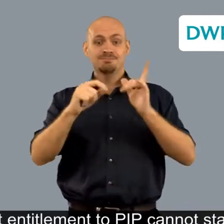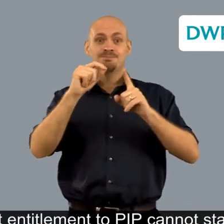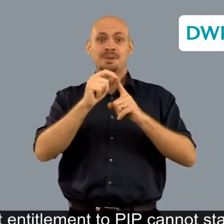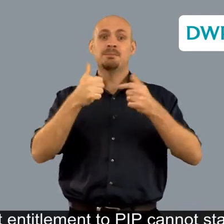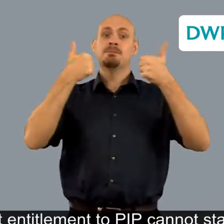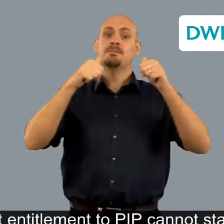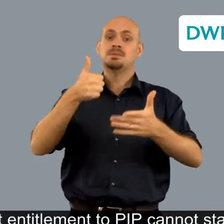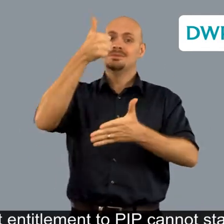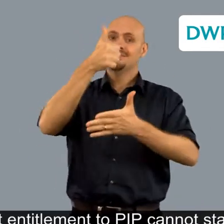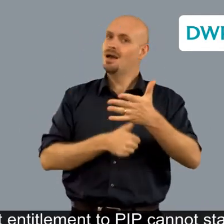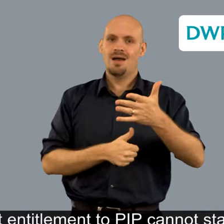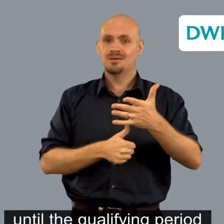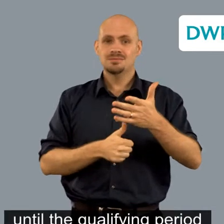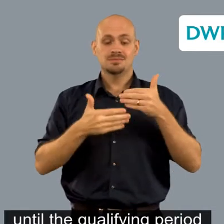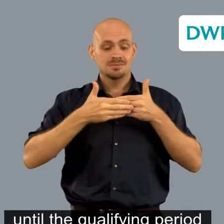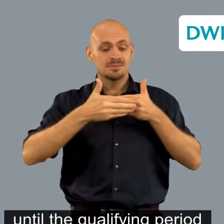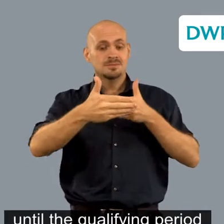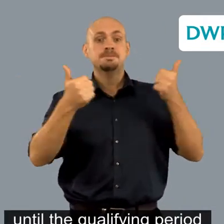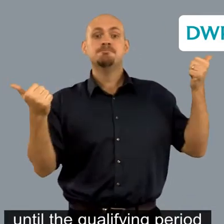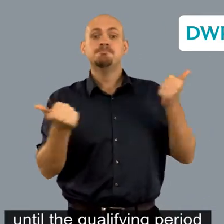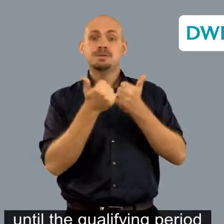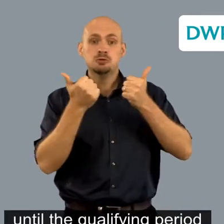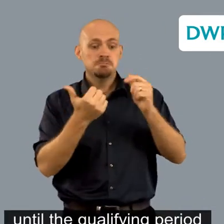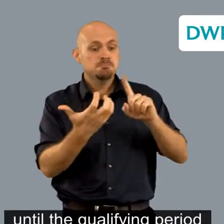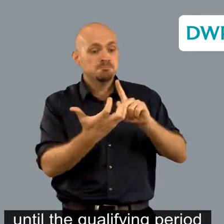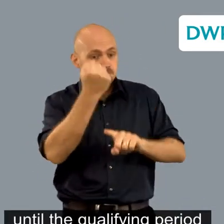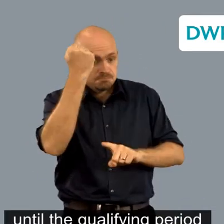start until the qualifying period has been satisfied.